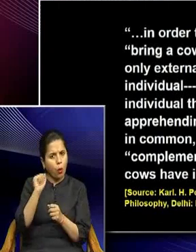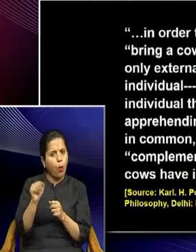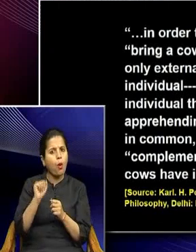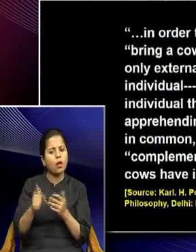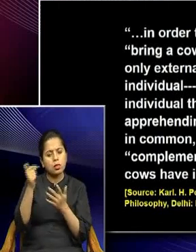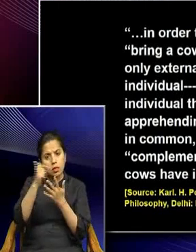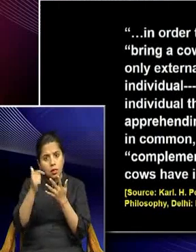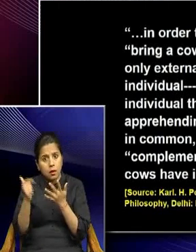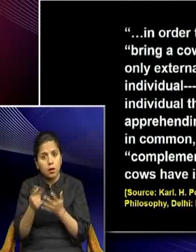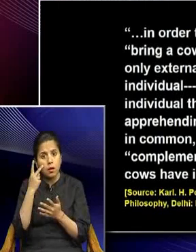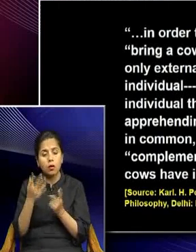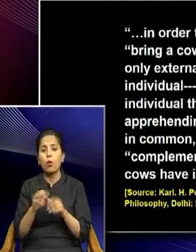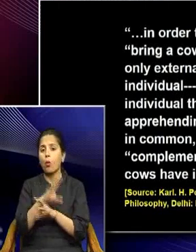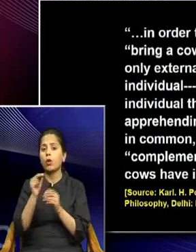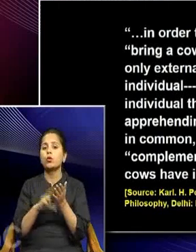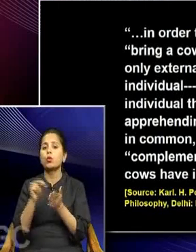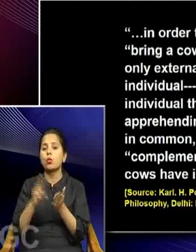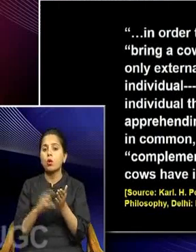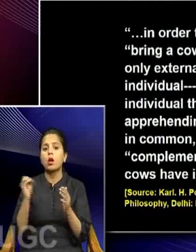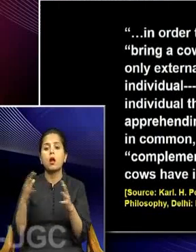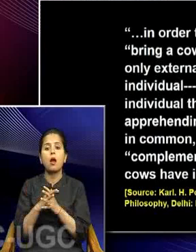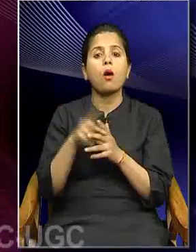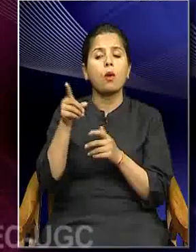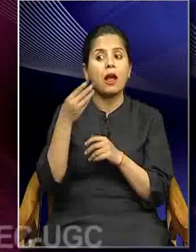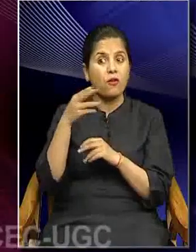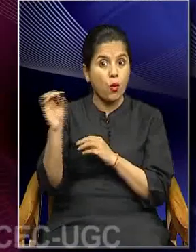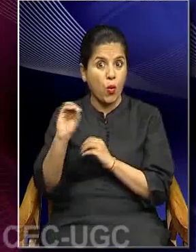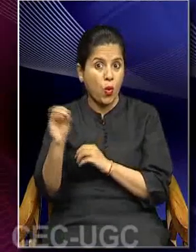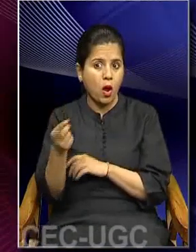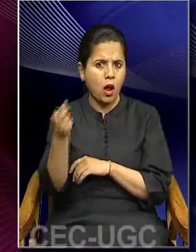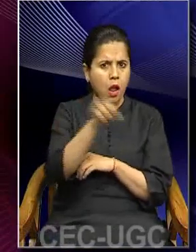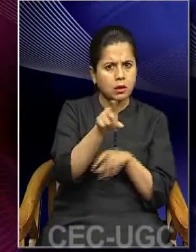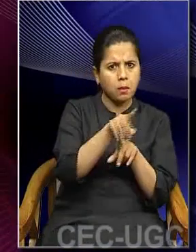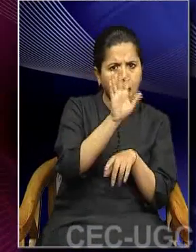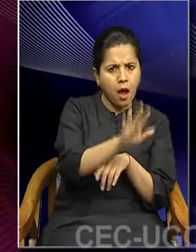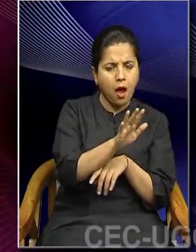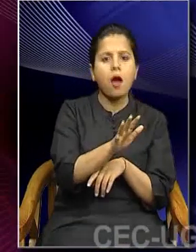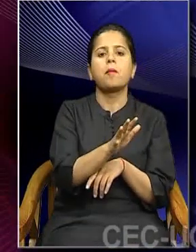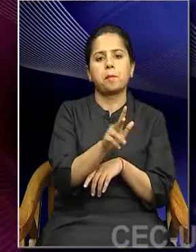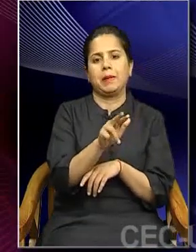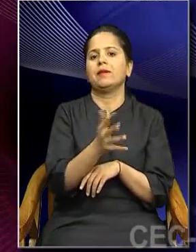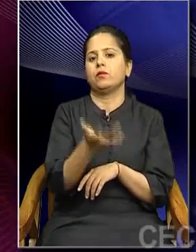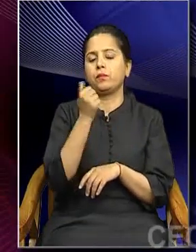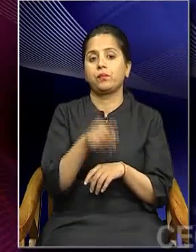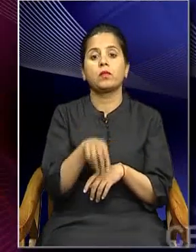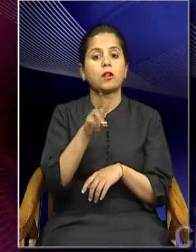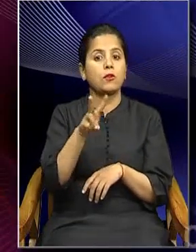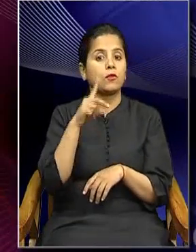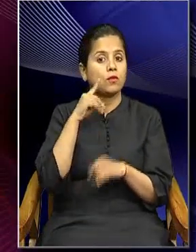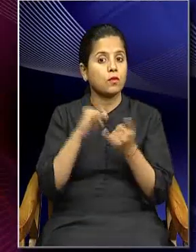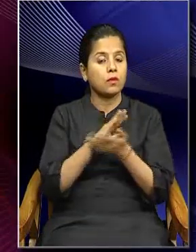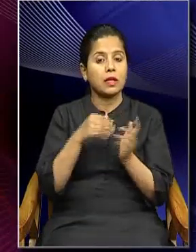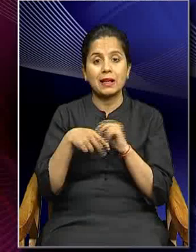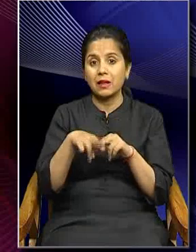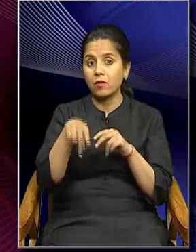property all non-cows have in common. The Vaiśeṣikas say that